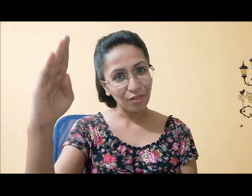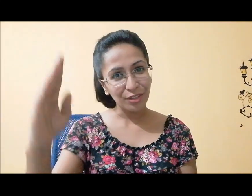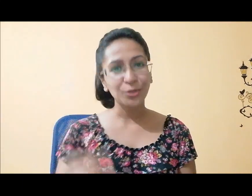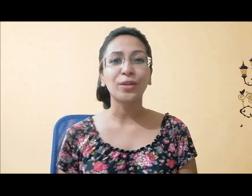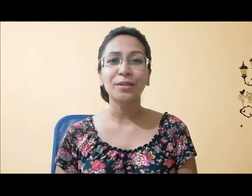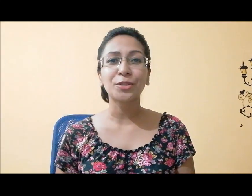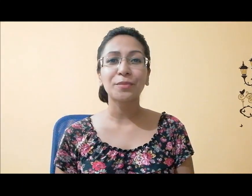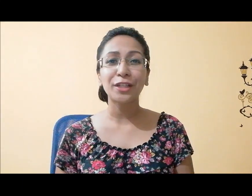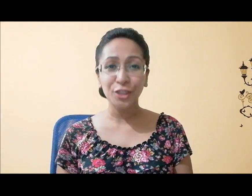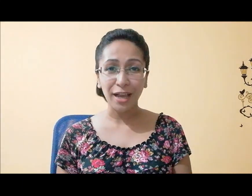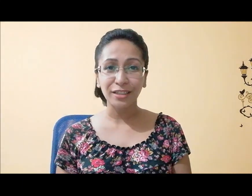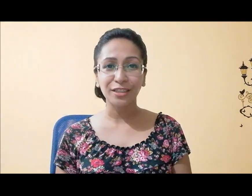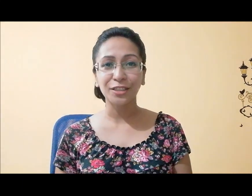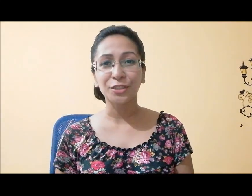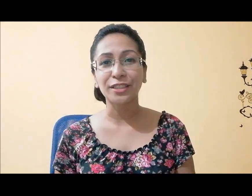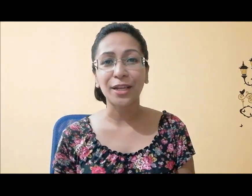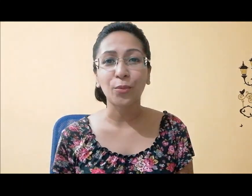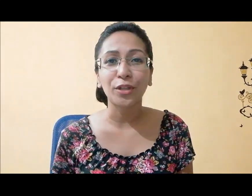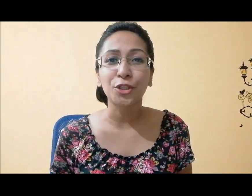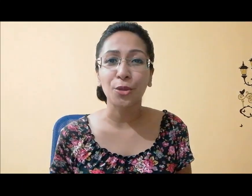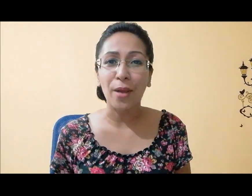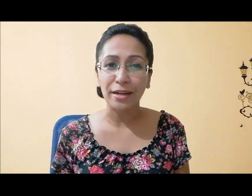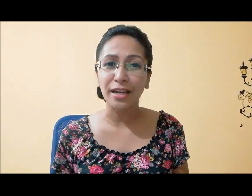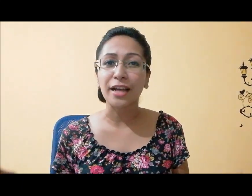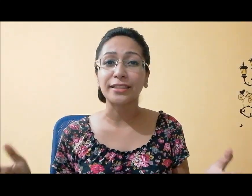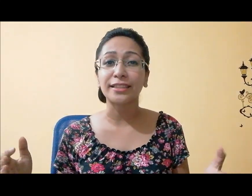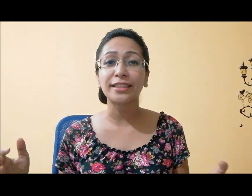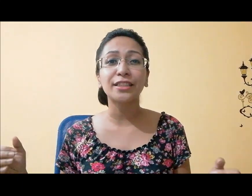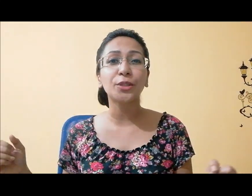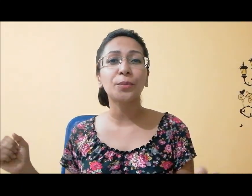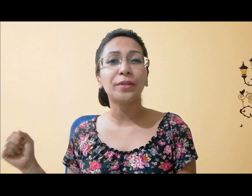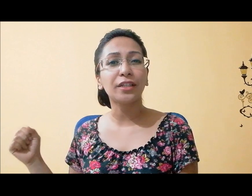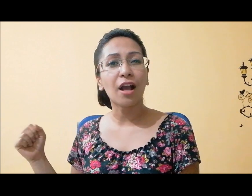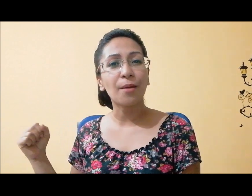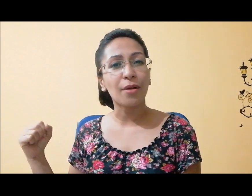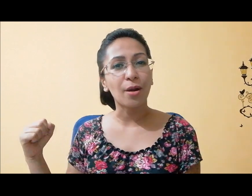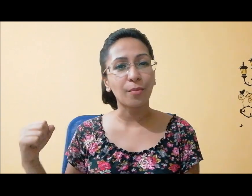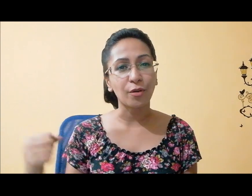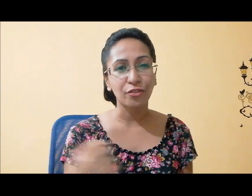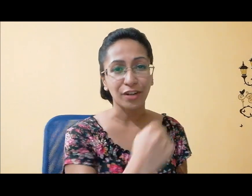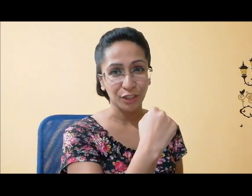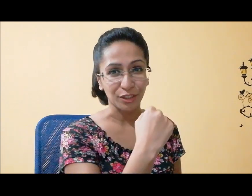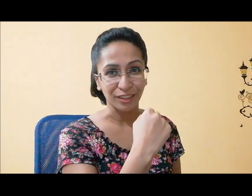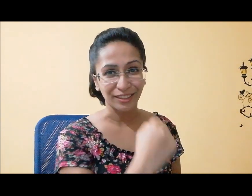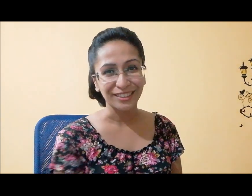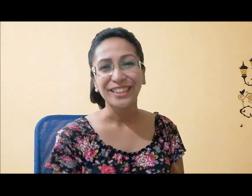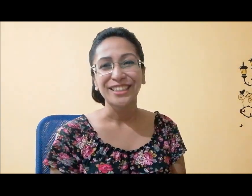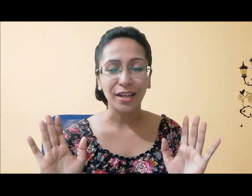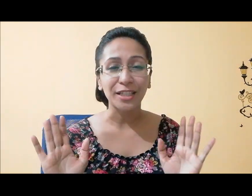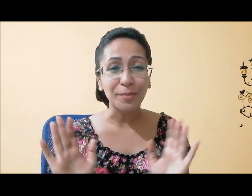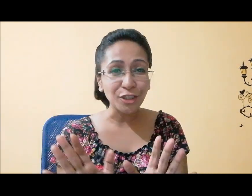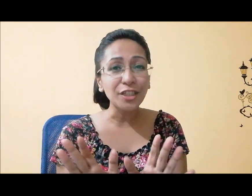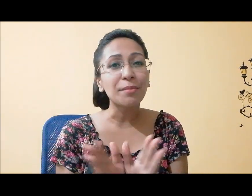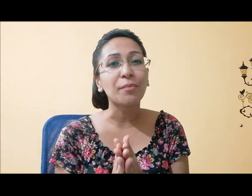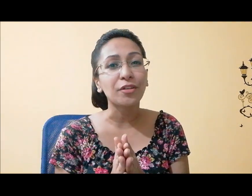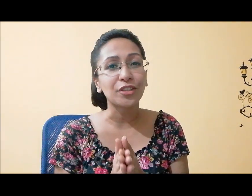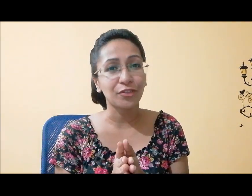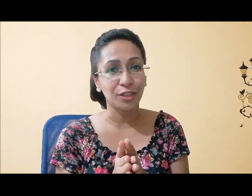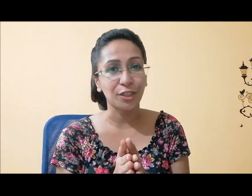friends, welcome to my channel Learn to Sign with Joanna until you become a professional. As mentioned in my previous video